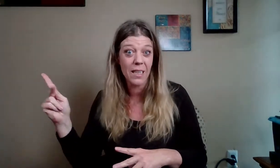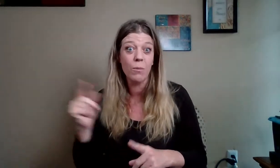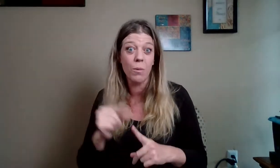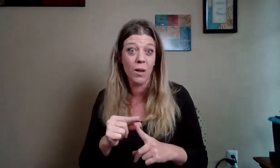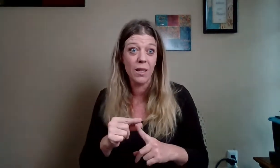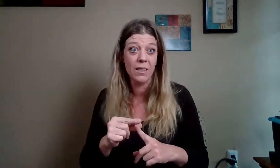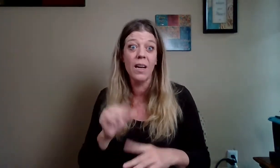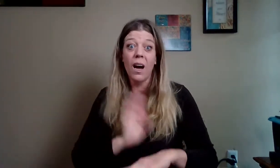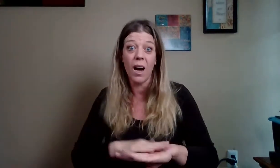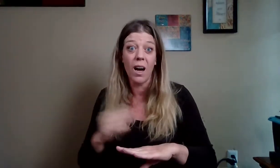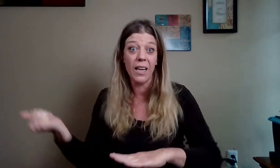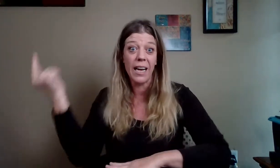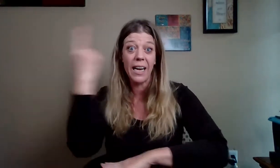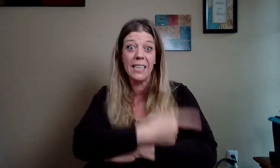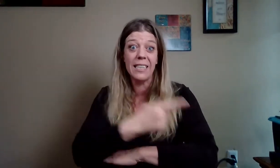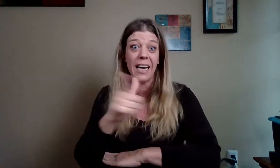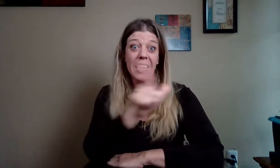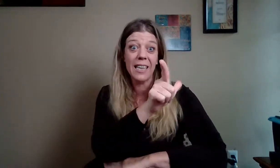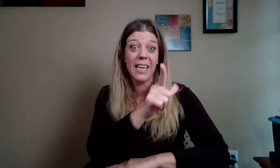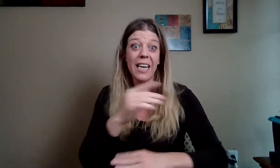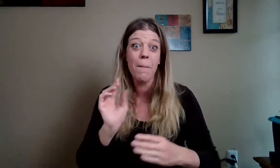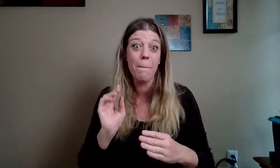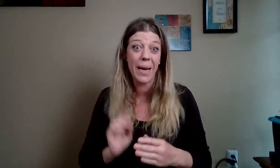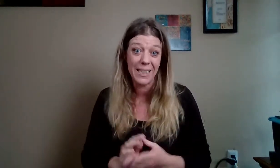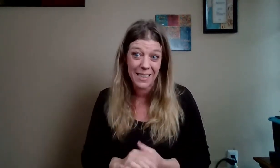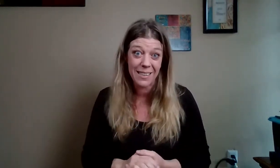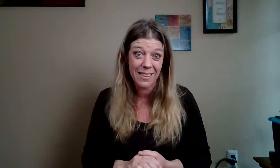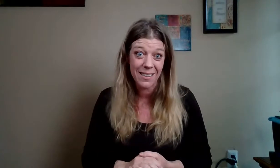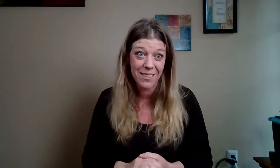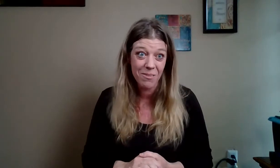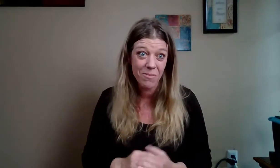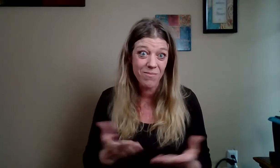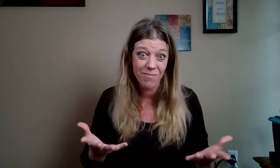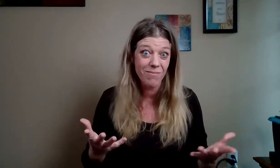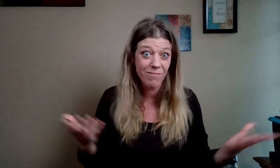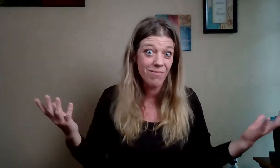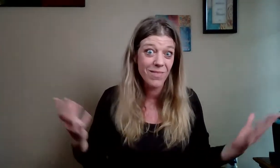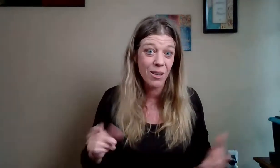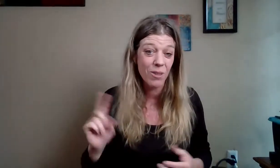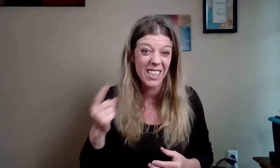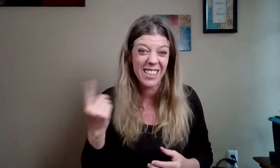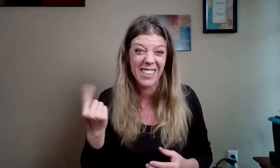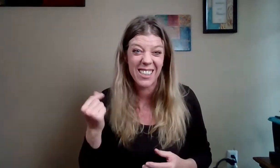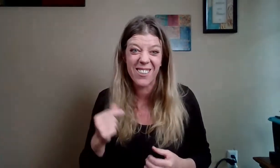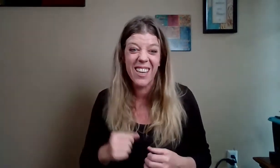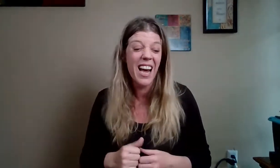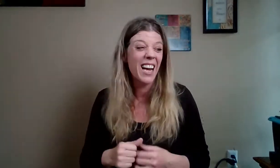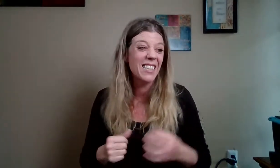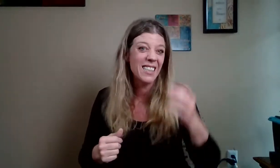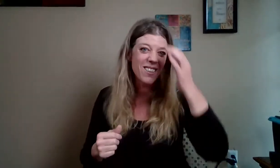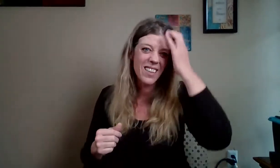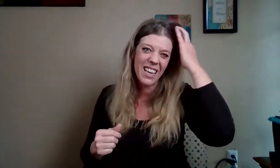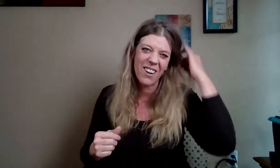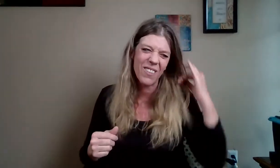30,000 words on a daily basis. We just do. And so they have